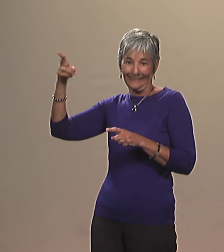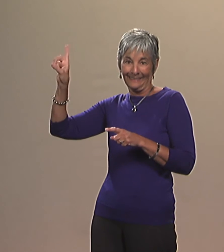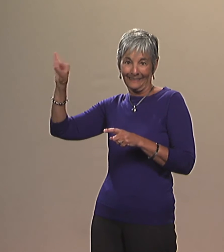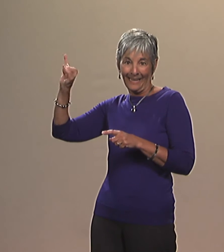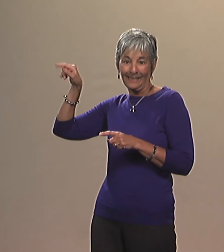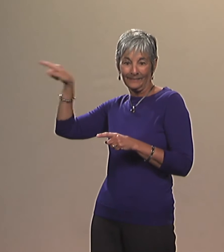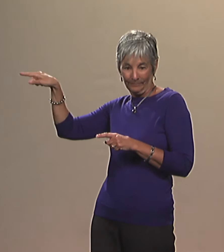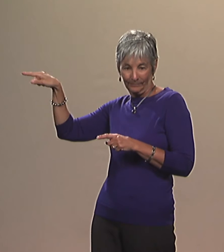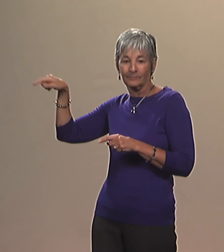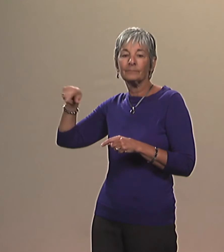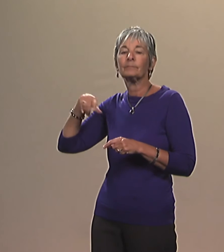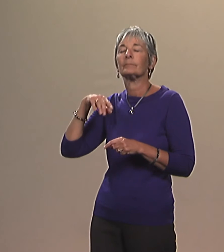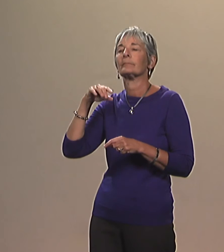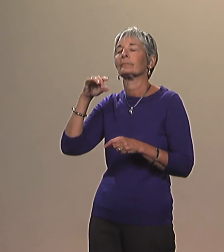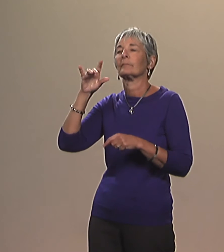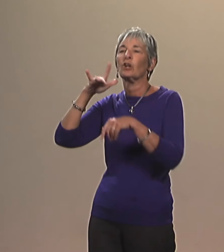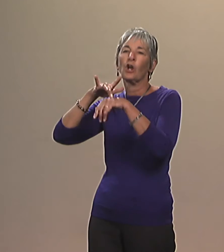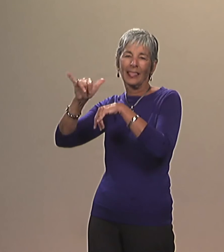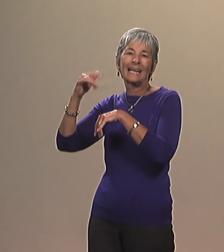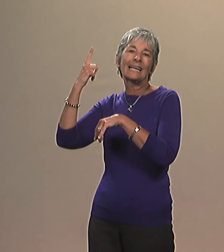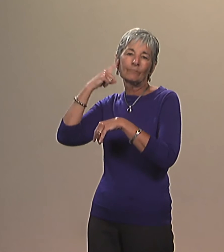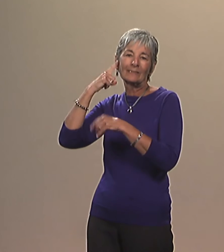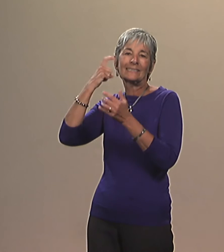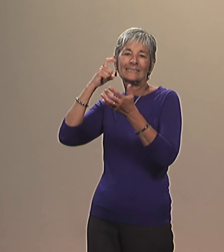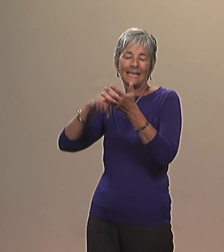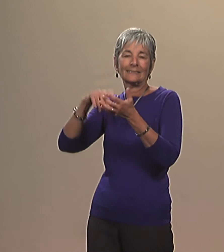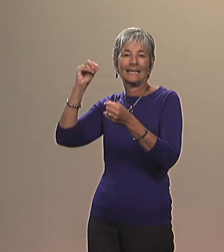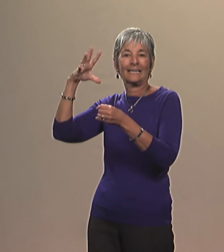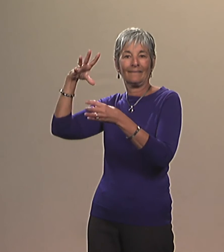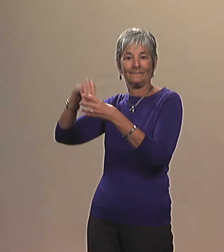EDI, Early Hearing Detection and Intervention, which is obviously very important.